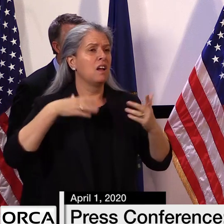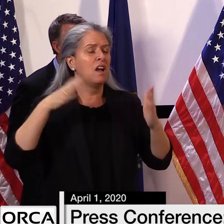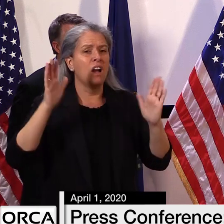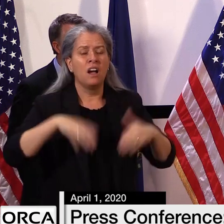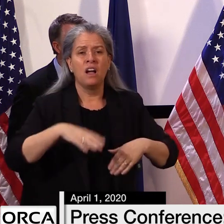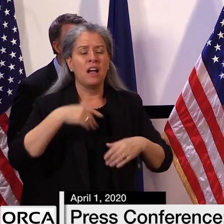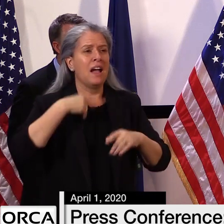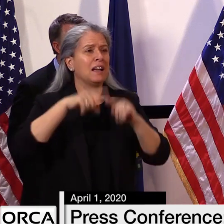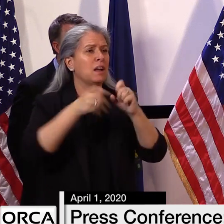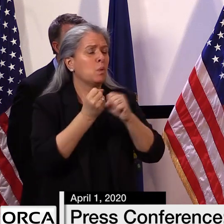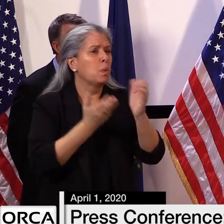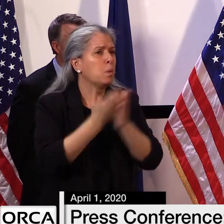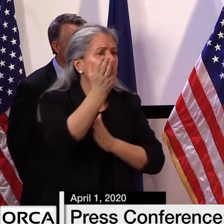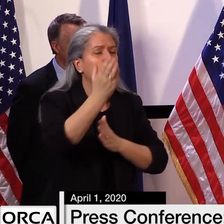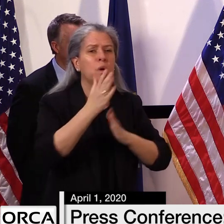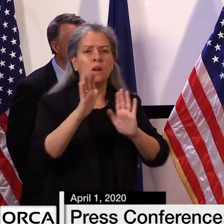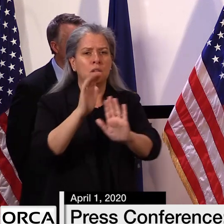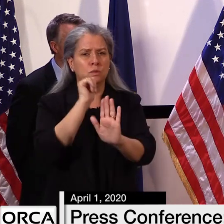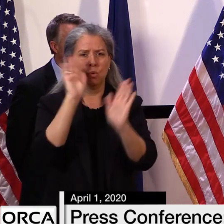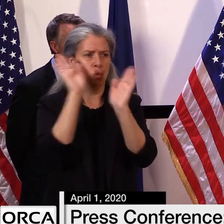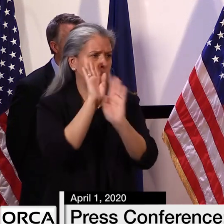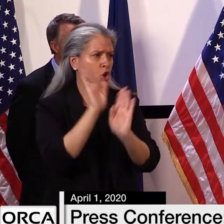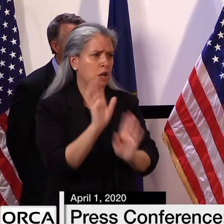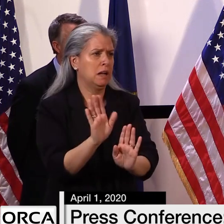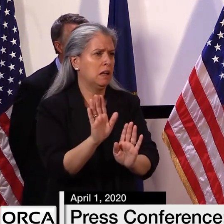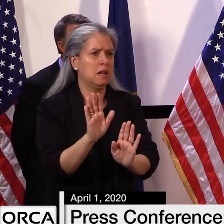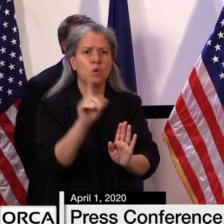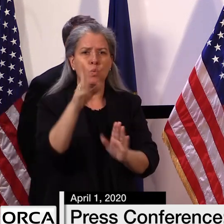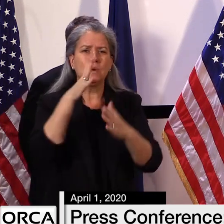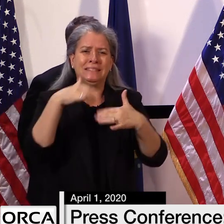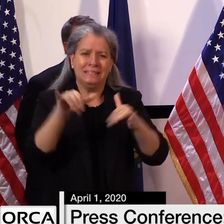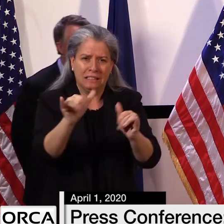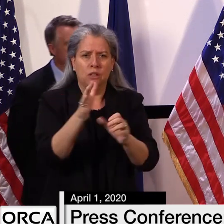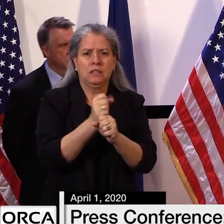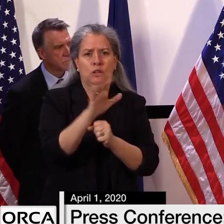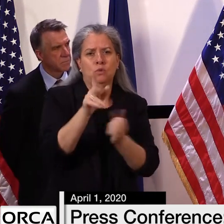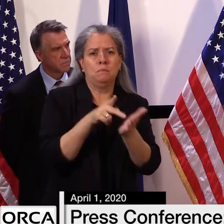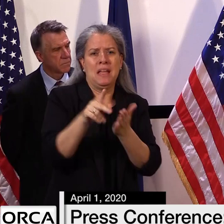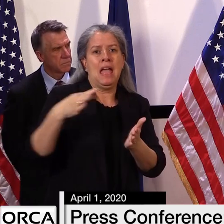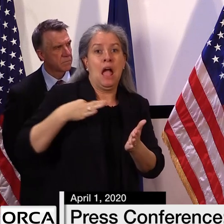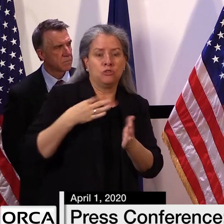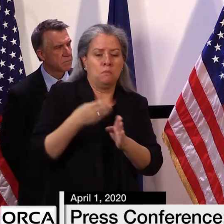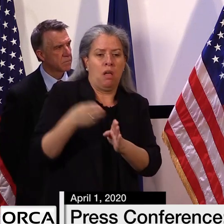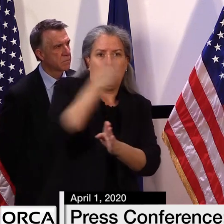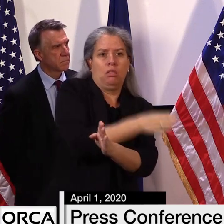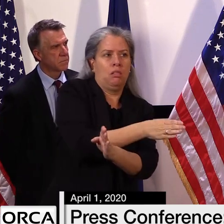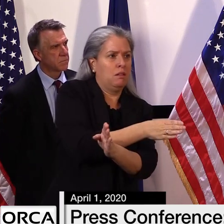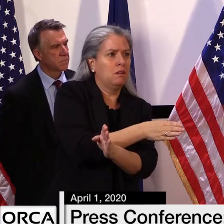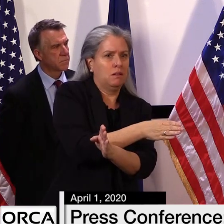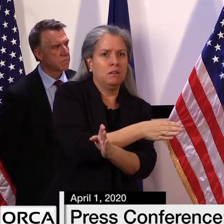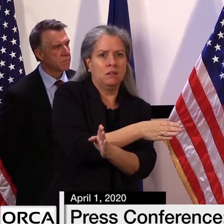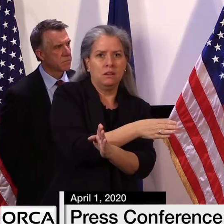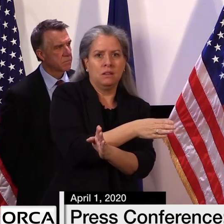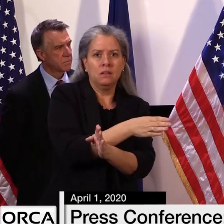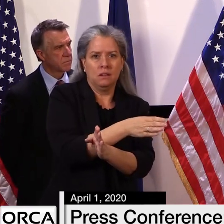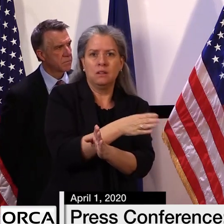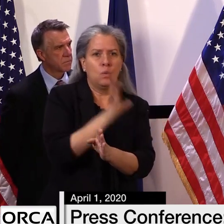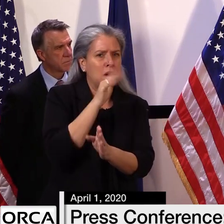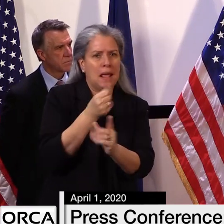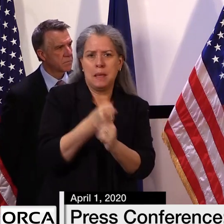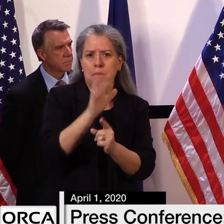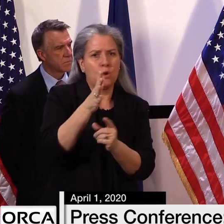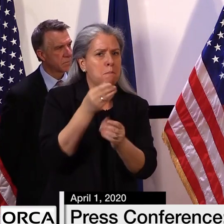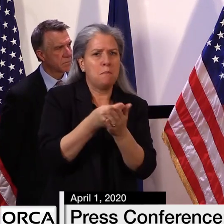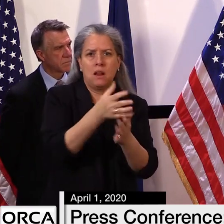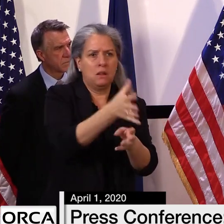or you're unable to get through, that will not, it will not impact your eligibility and it will not impact your benefits.